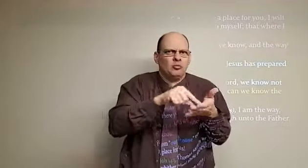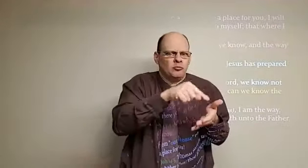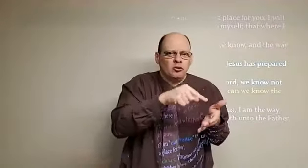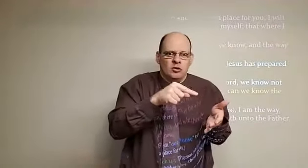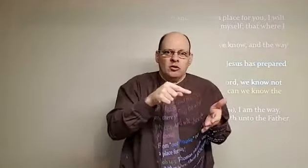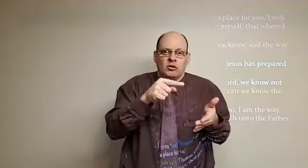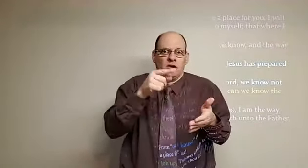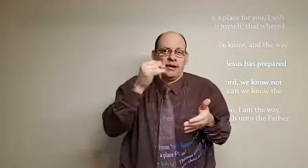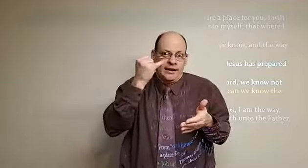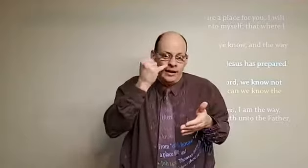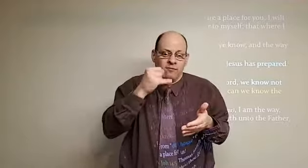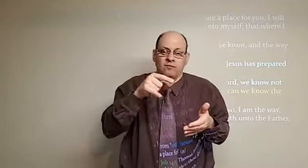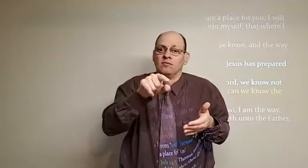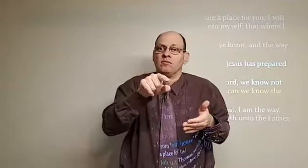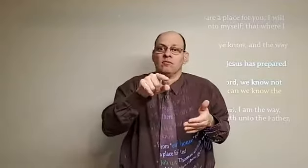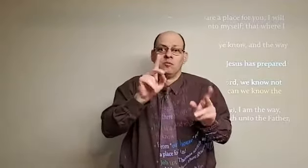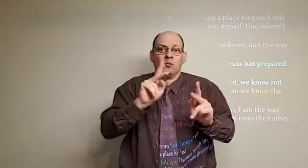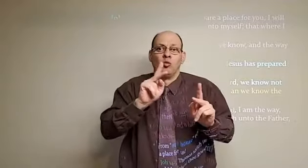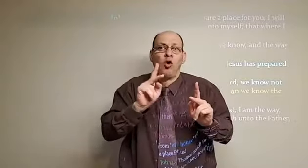want to go and I want to walk amongst the people